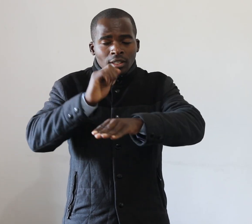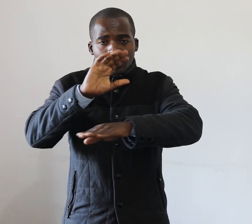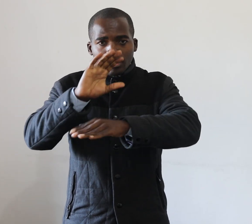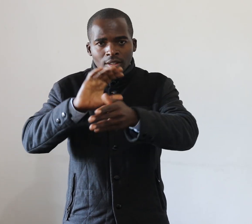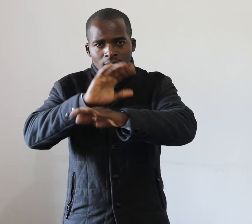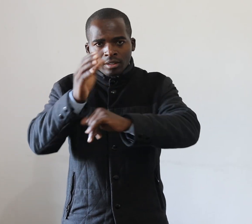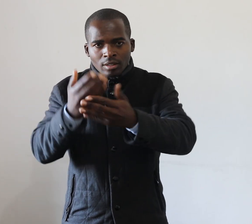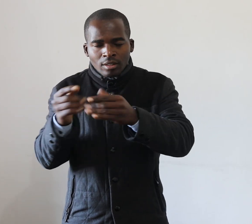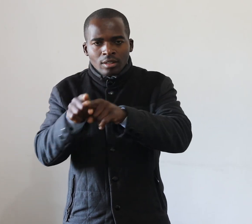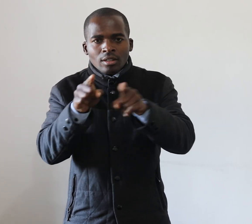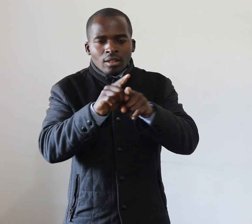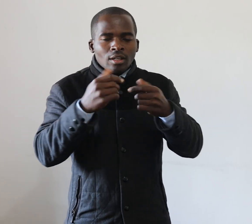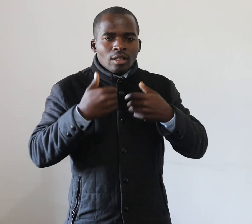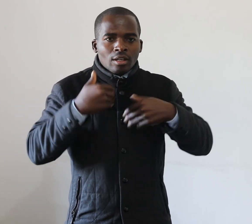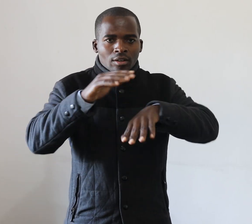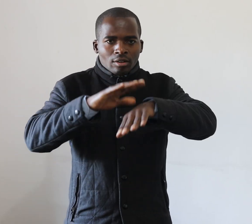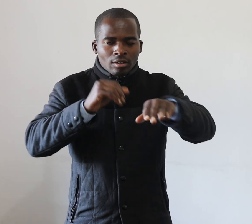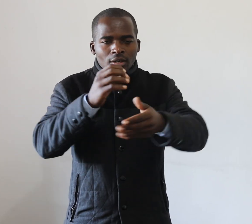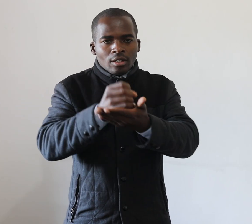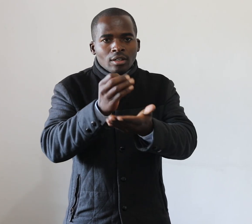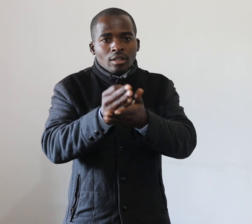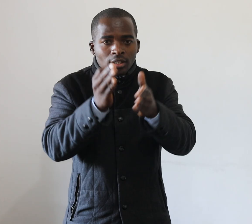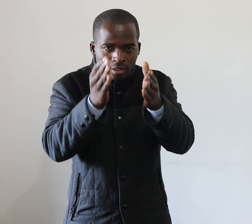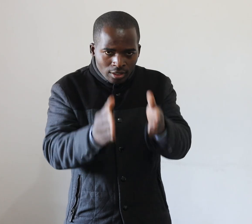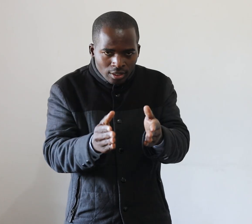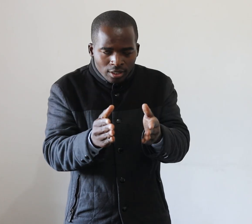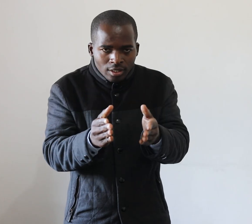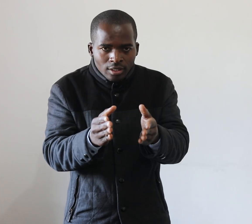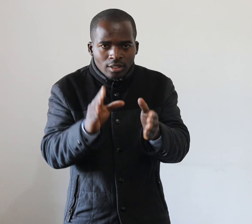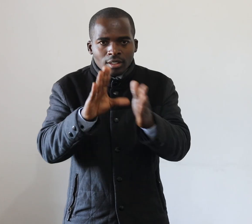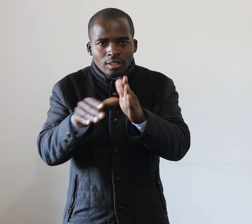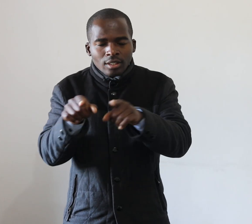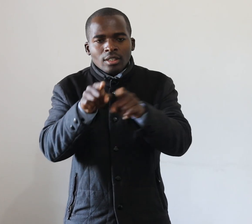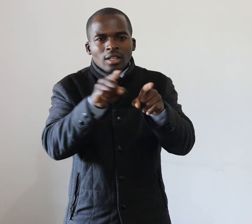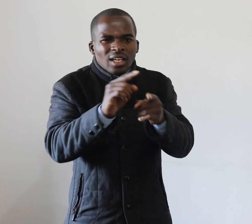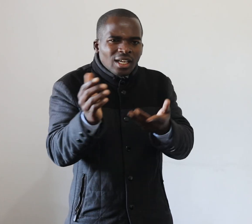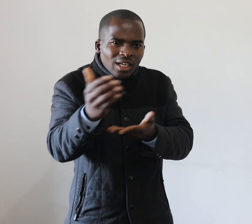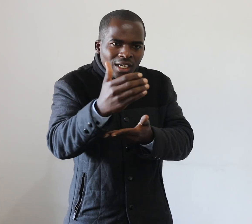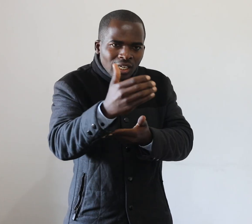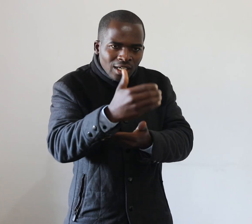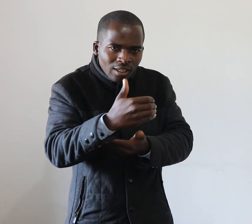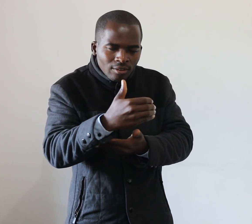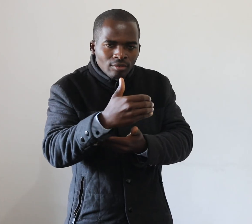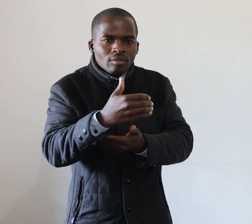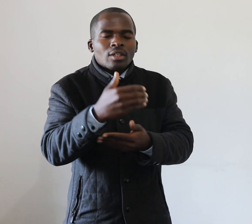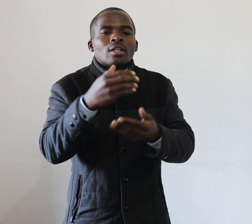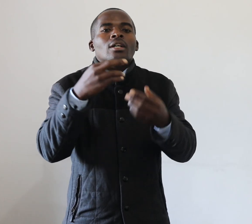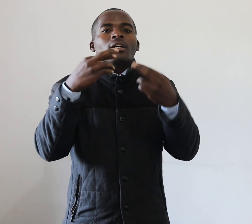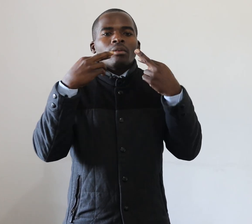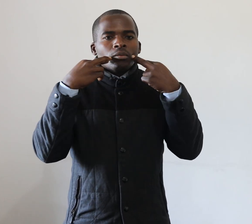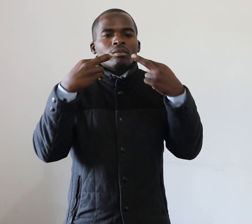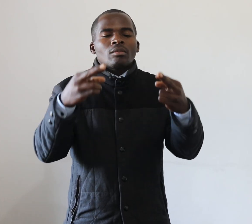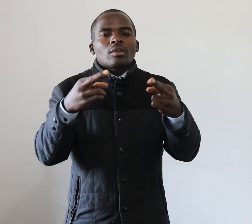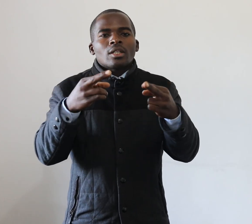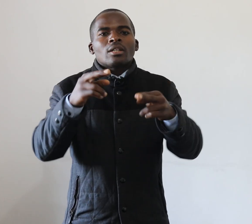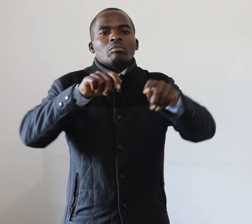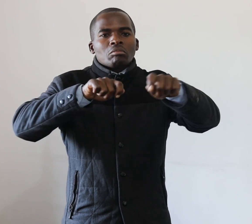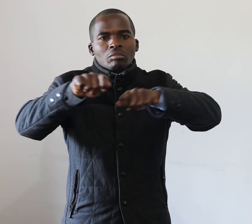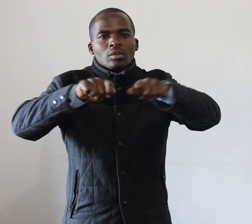officials, collecting and collating results, and handling election administration